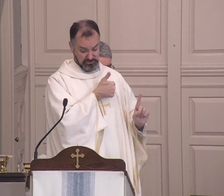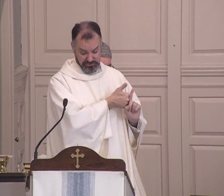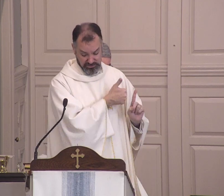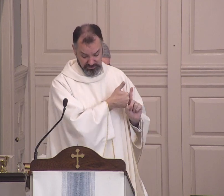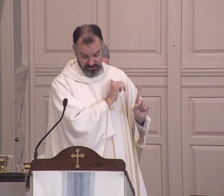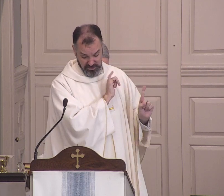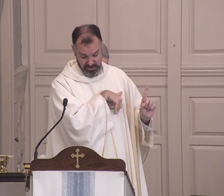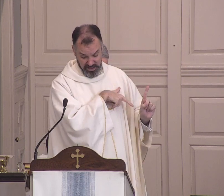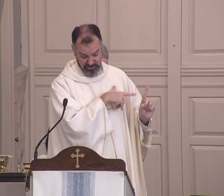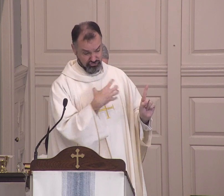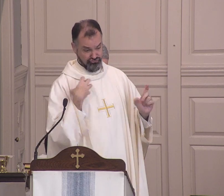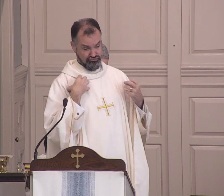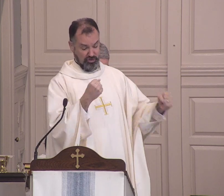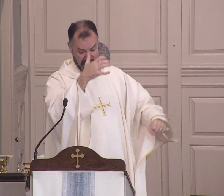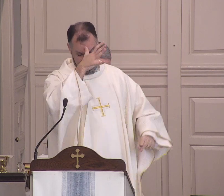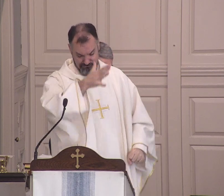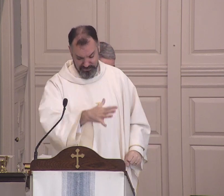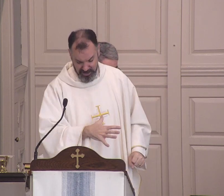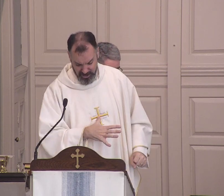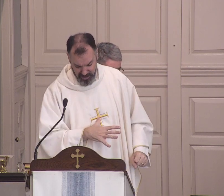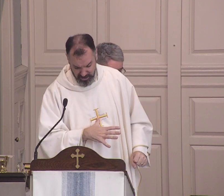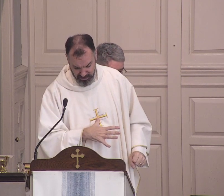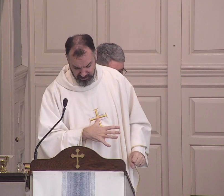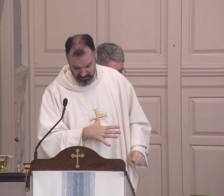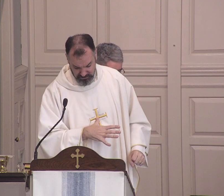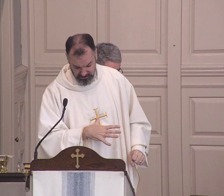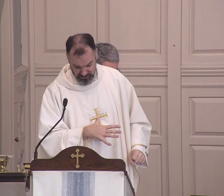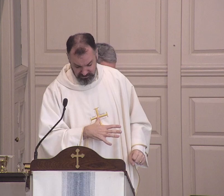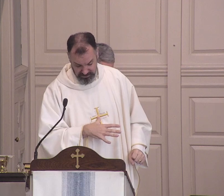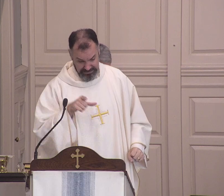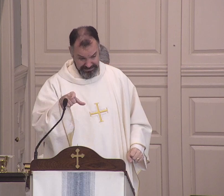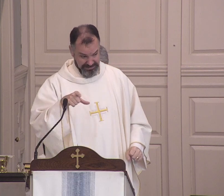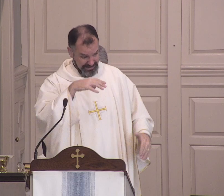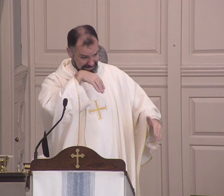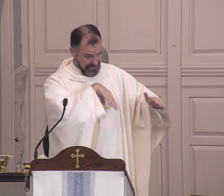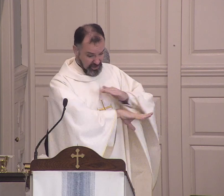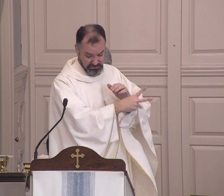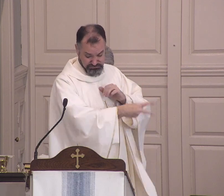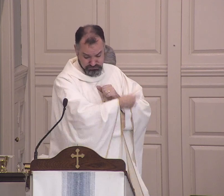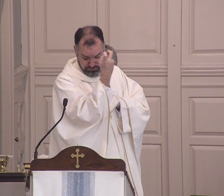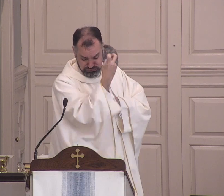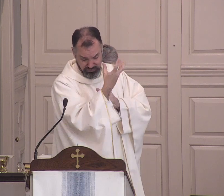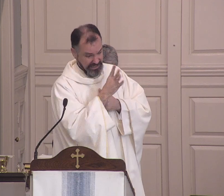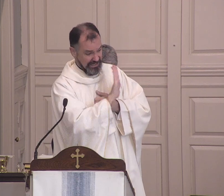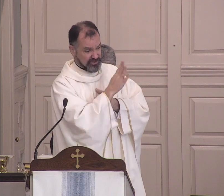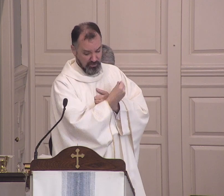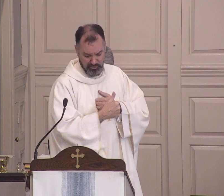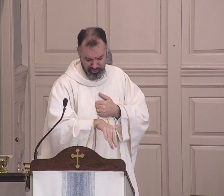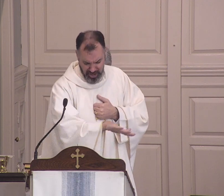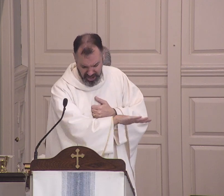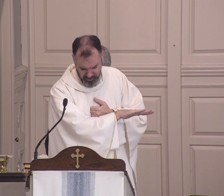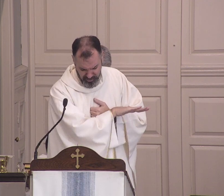But no one can enter a strong man's house to plunder his property